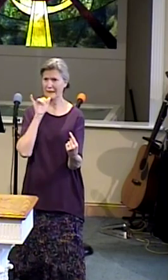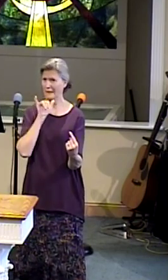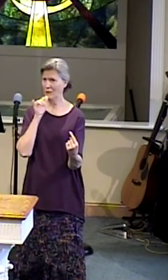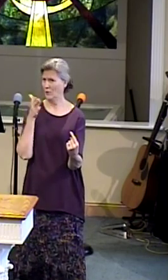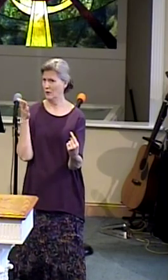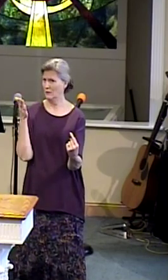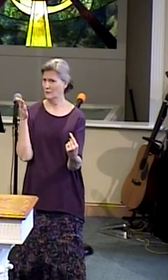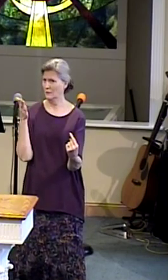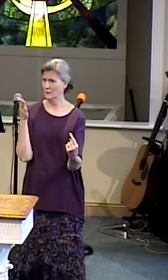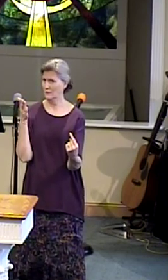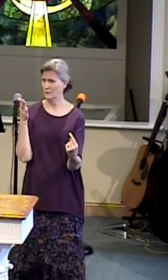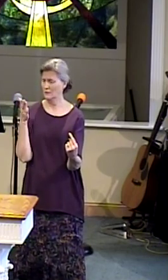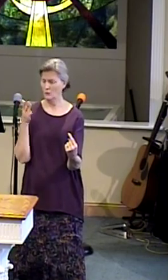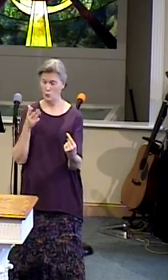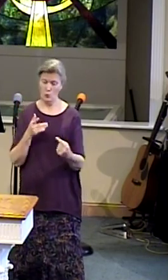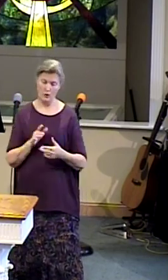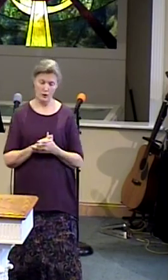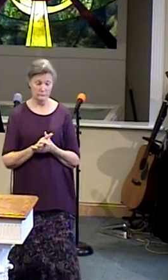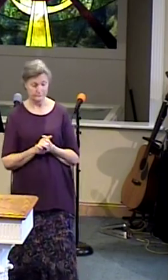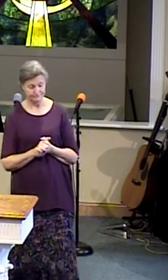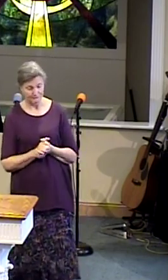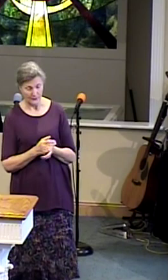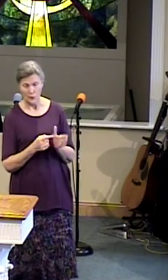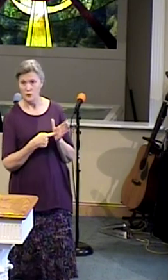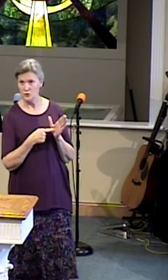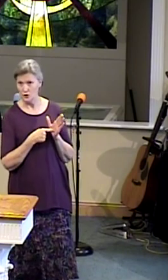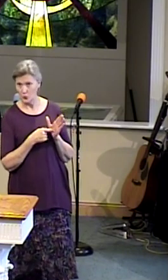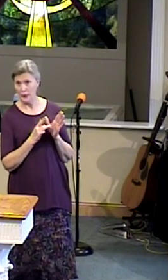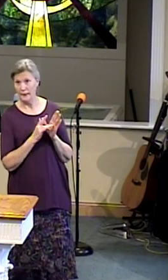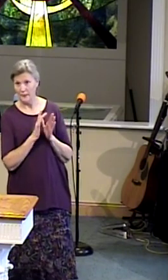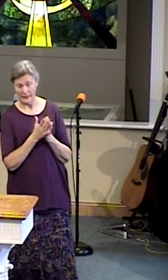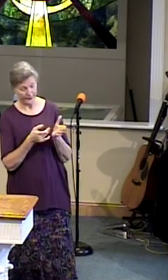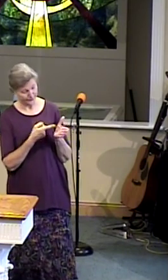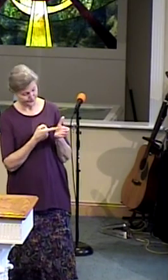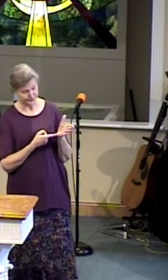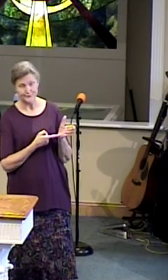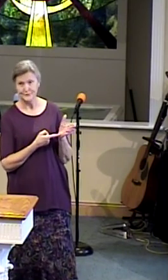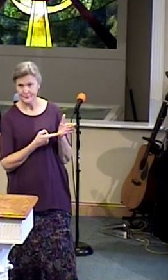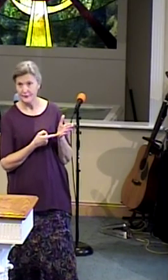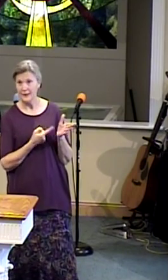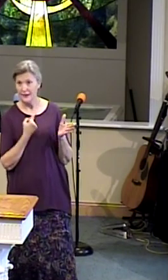Well, I like to get back to the Word of God, where it says,